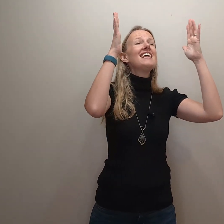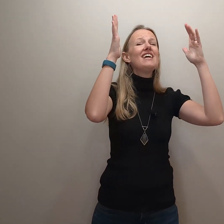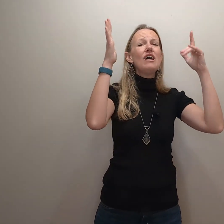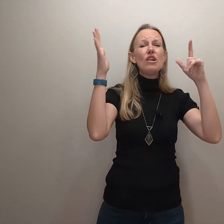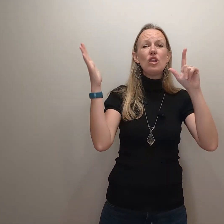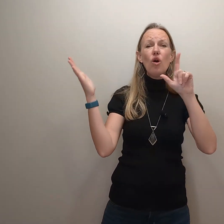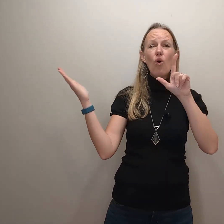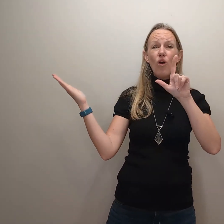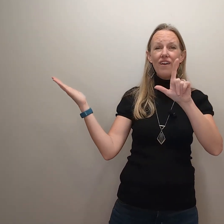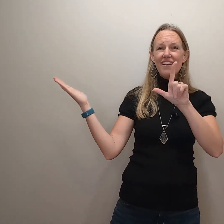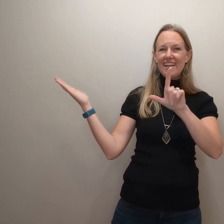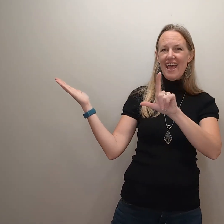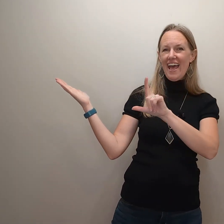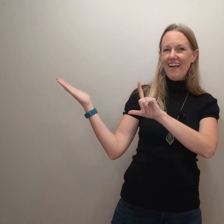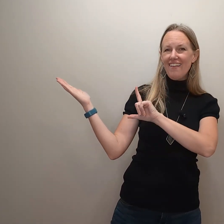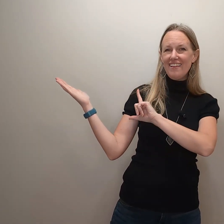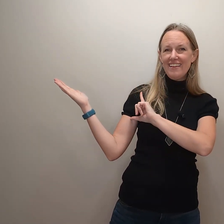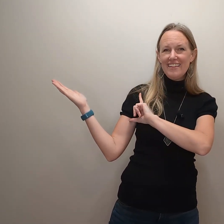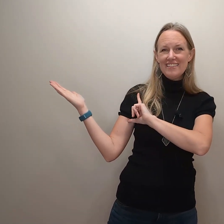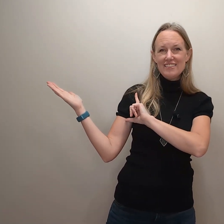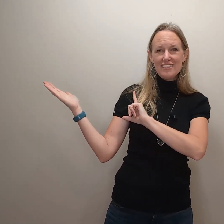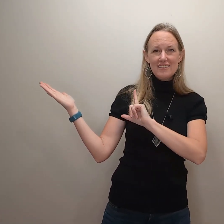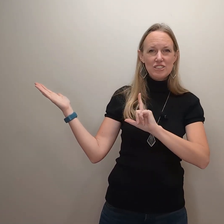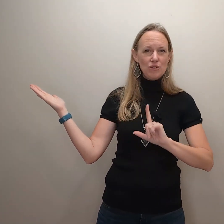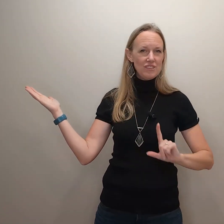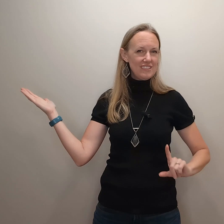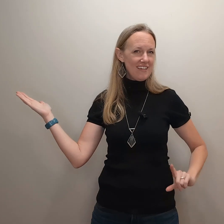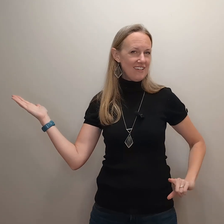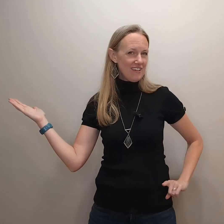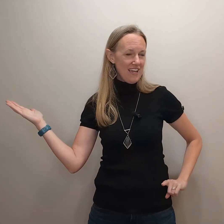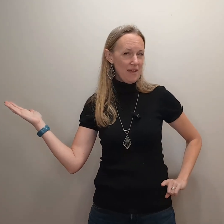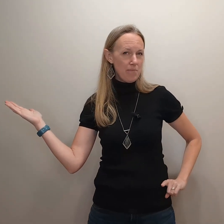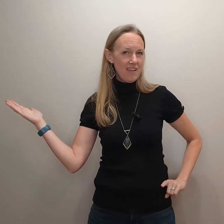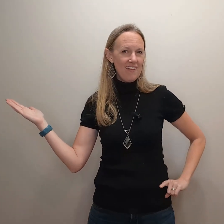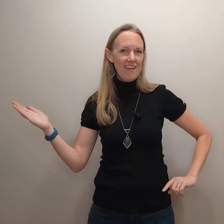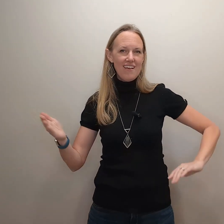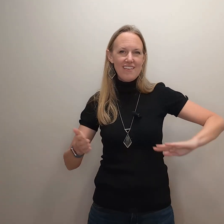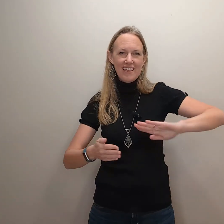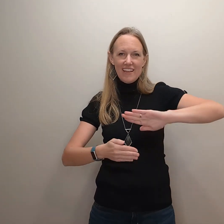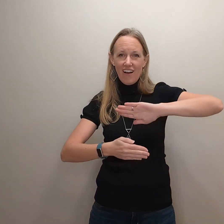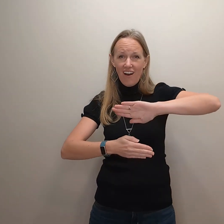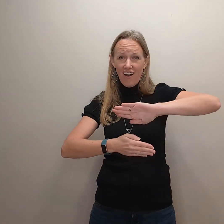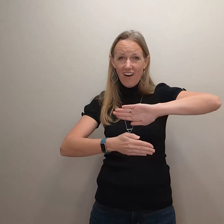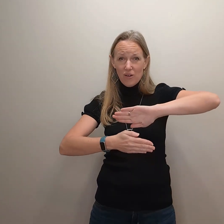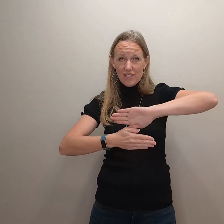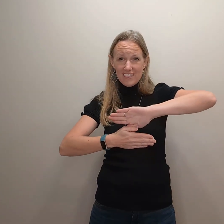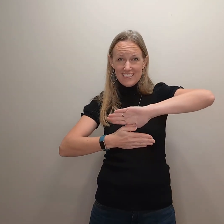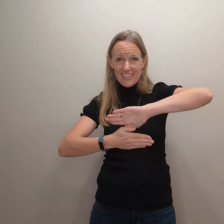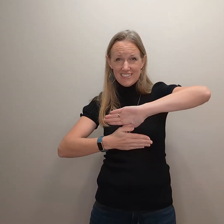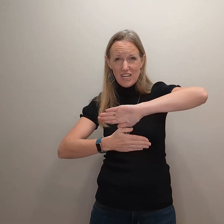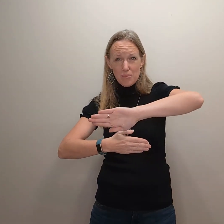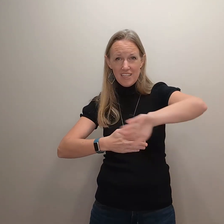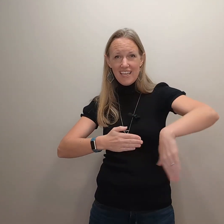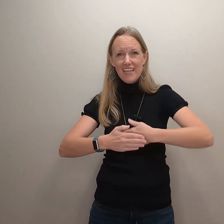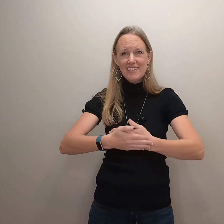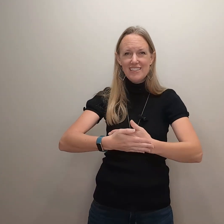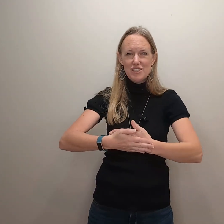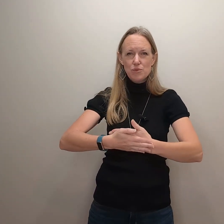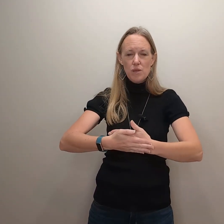Majesty, Lord, and L, shoulder down to your hip. And then all, we're going to take a dominant hand and sweep